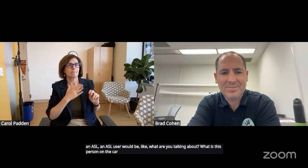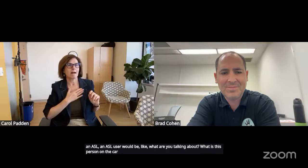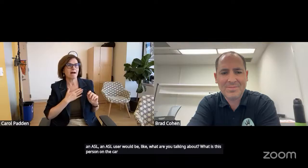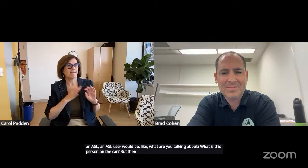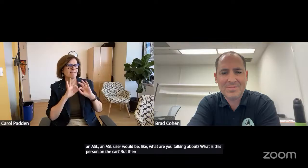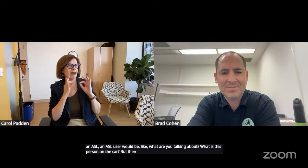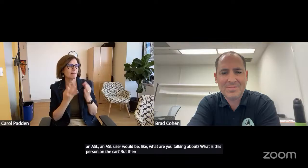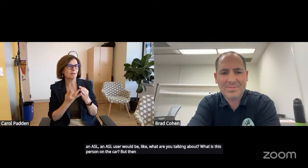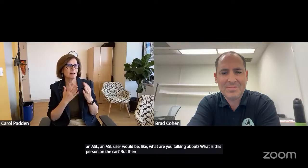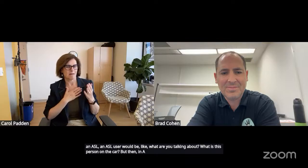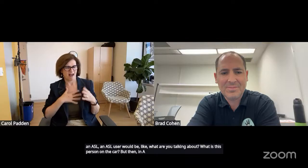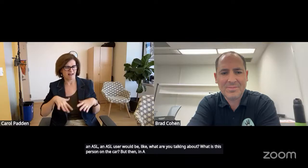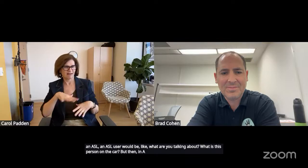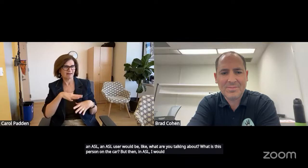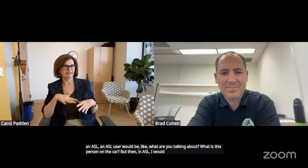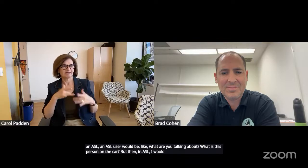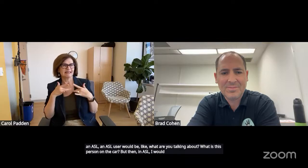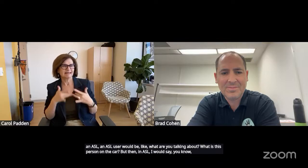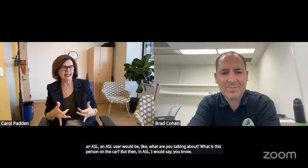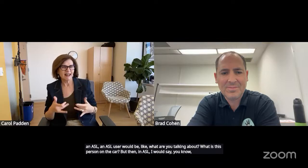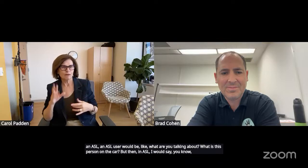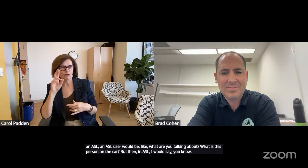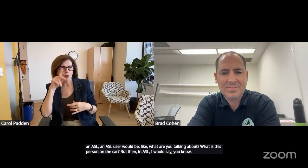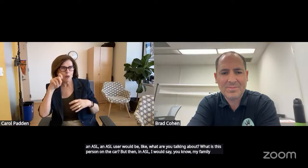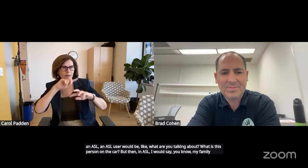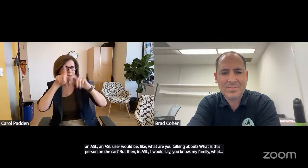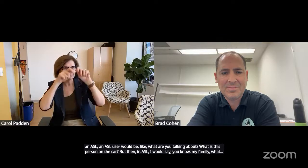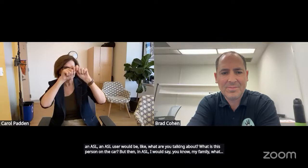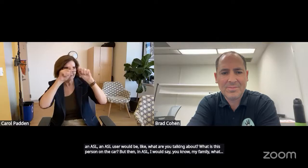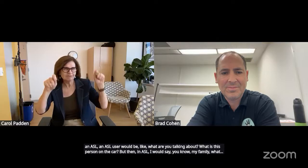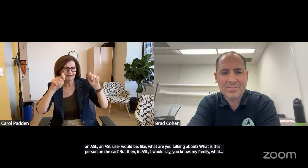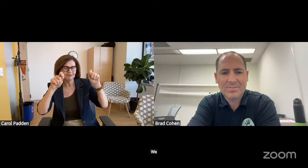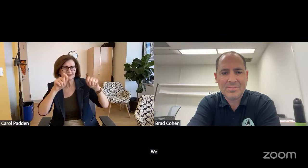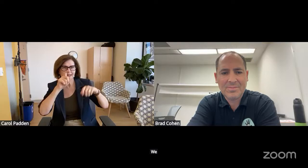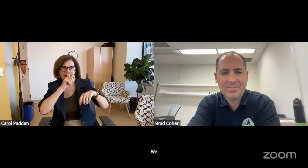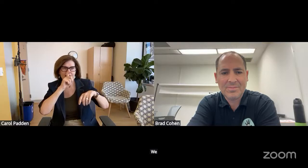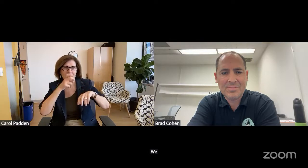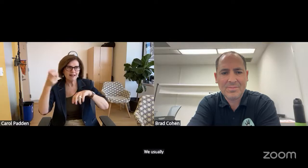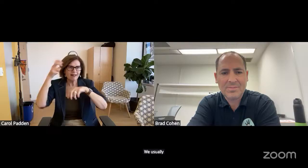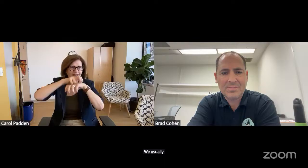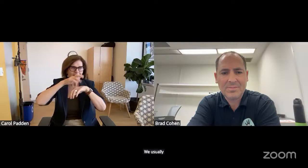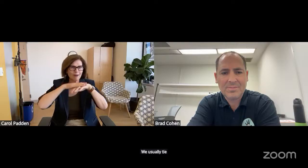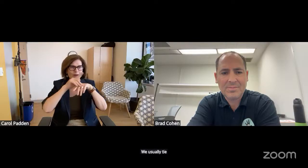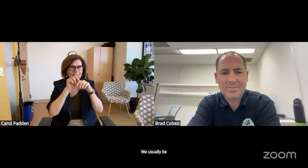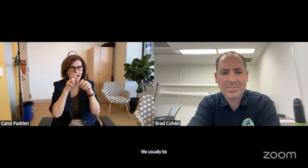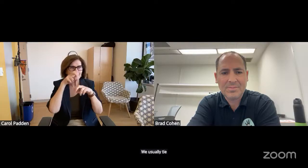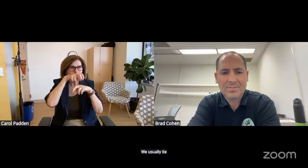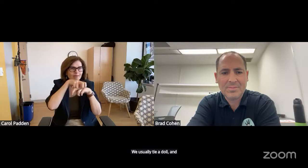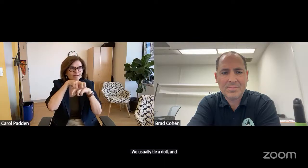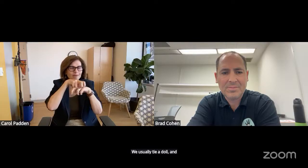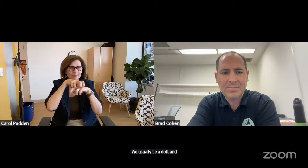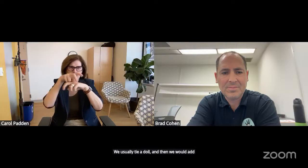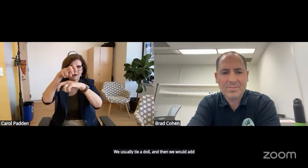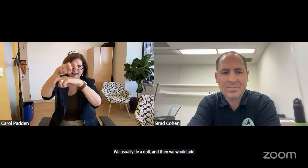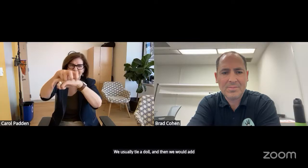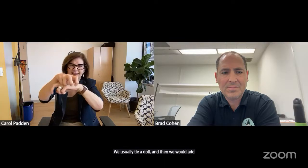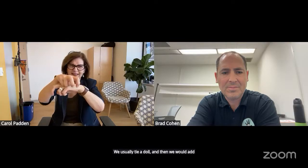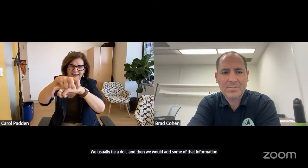in ASL, I would say, my family, what we usually tie a doll, and then we would add some of that information to